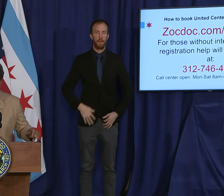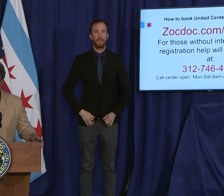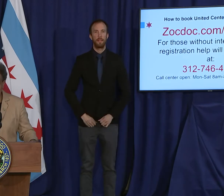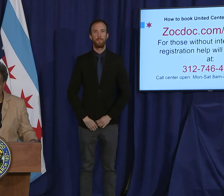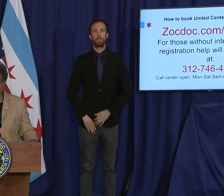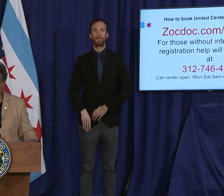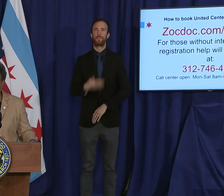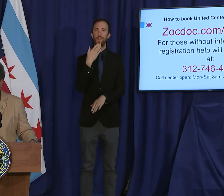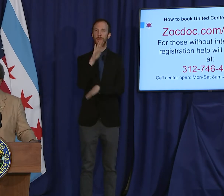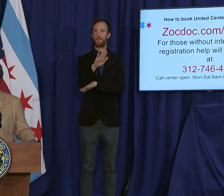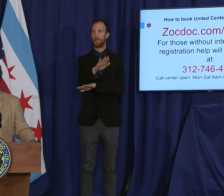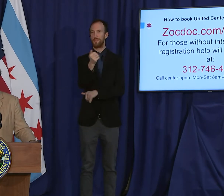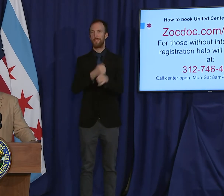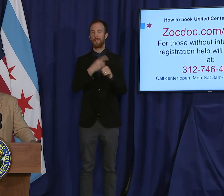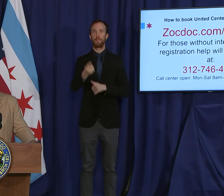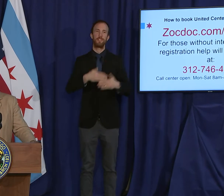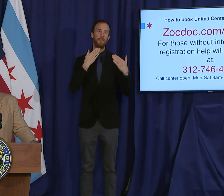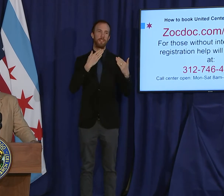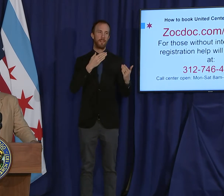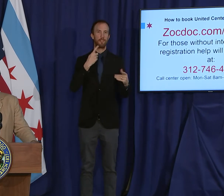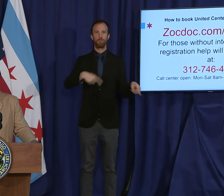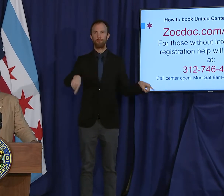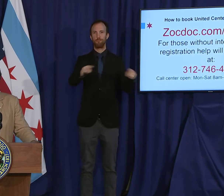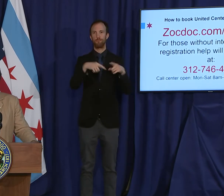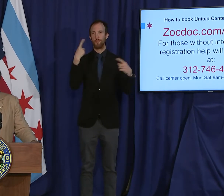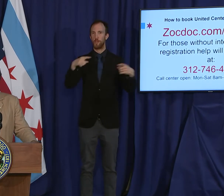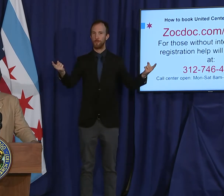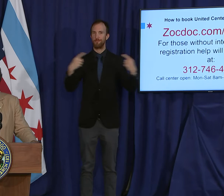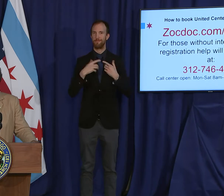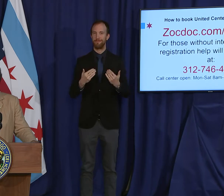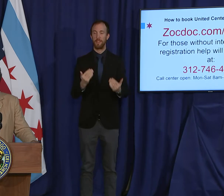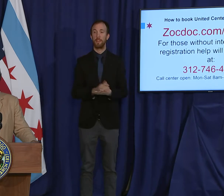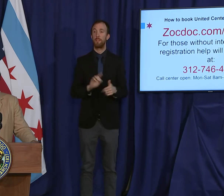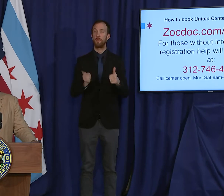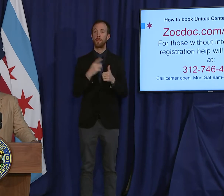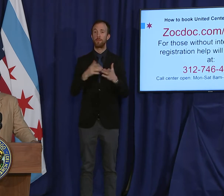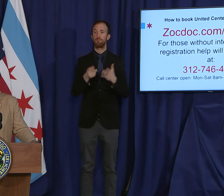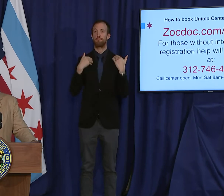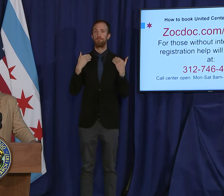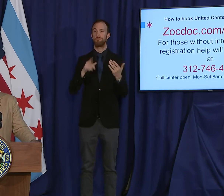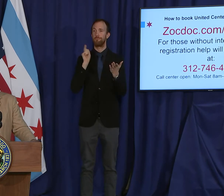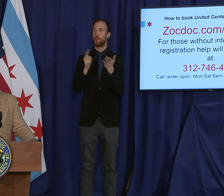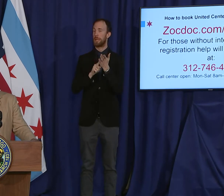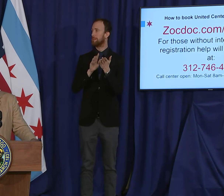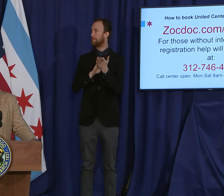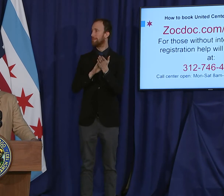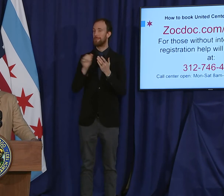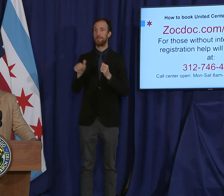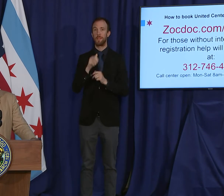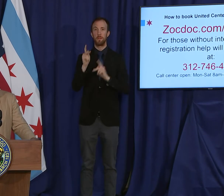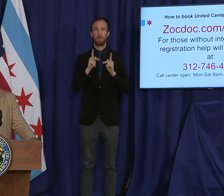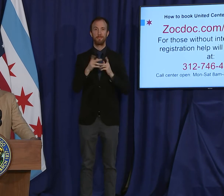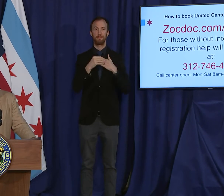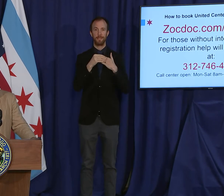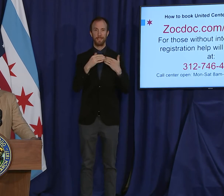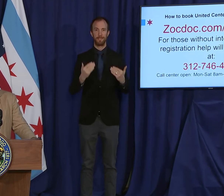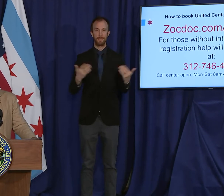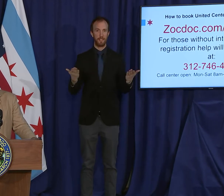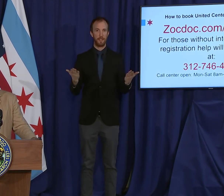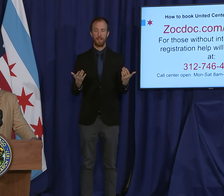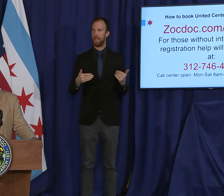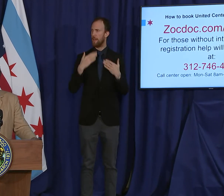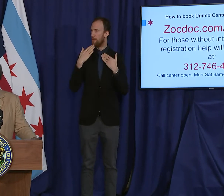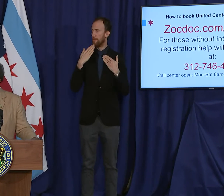All right, good afternoon, everyone, and thank you for being here. I want to begin by recognizing the other leaders here with us today and thank